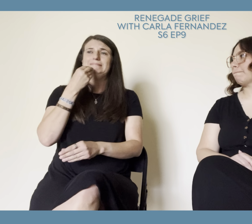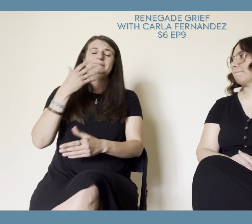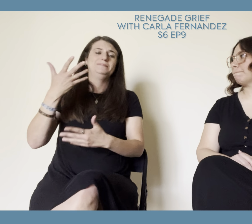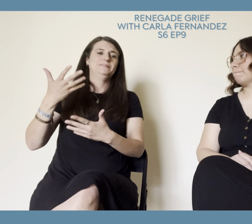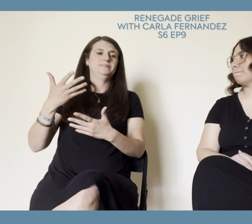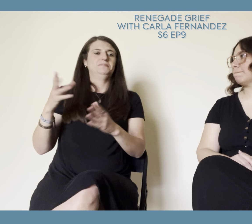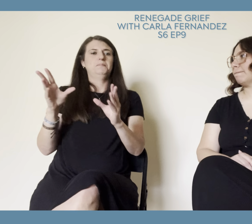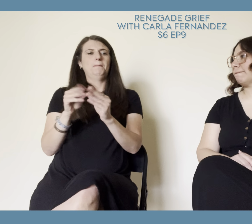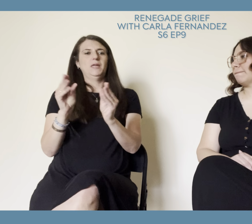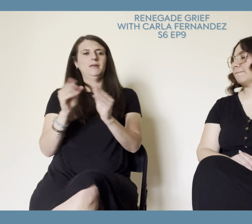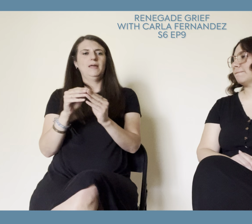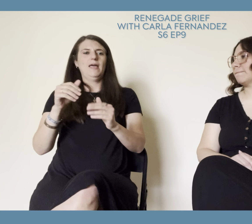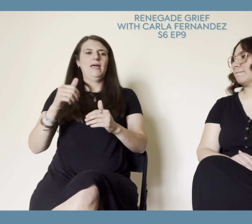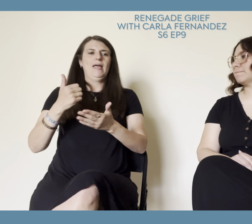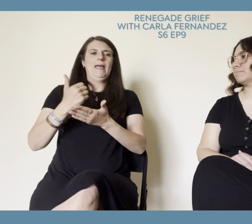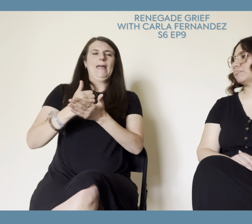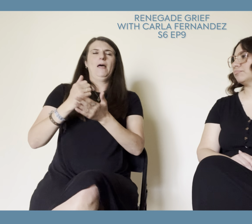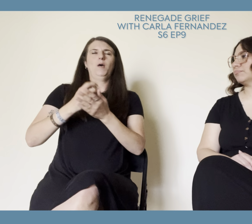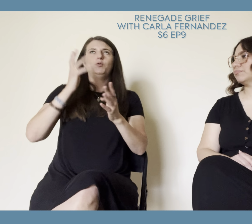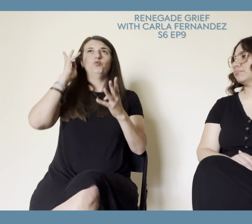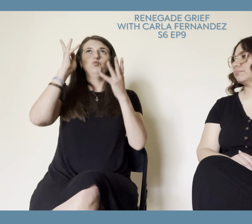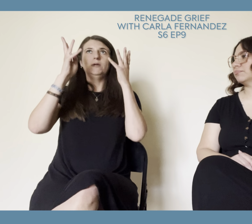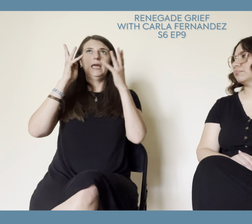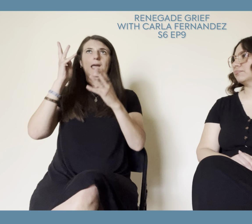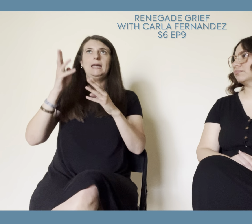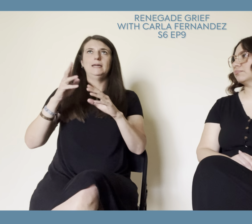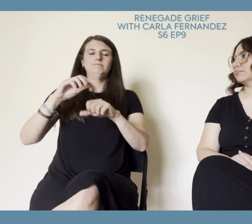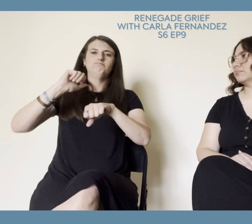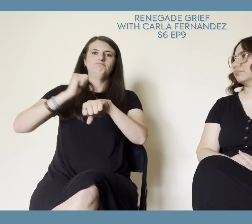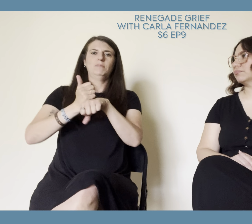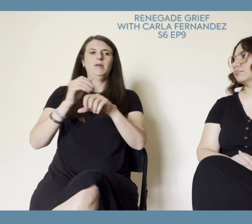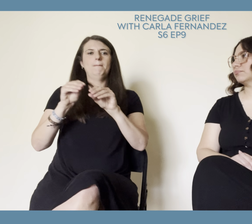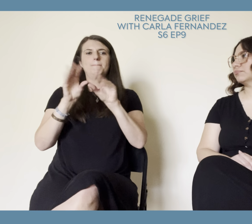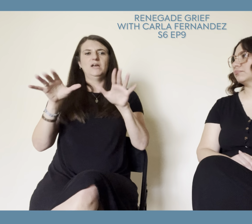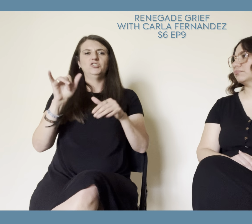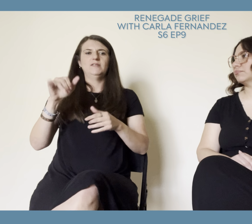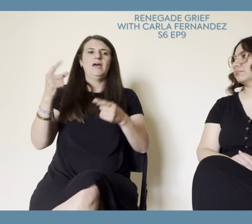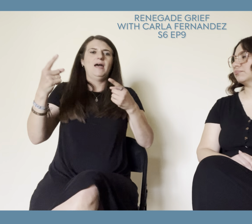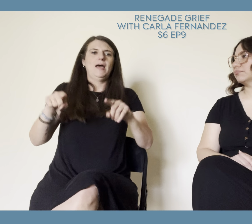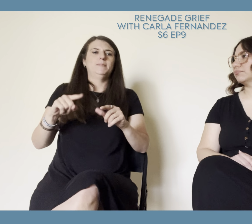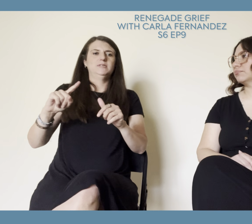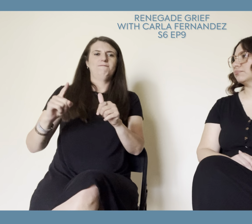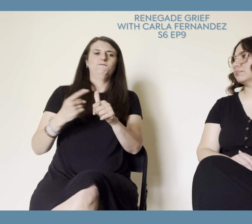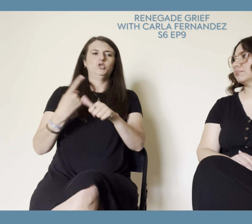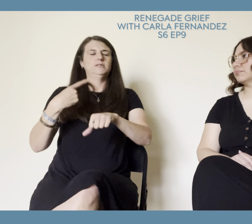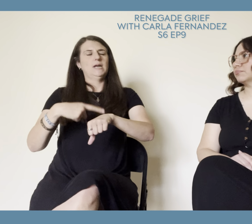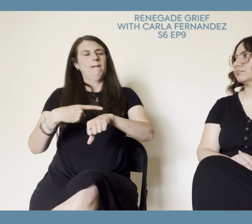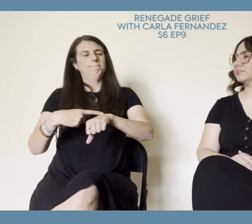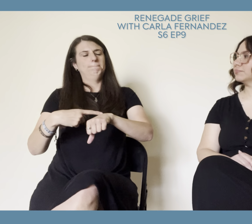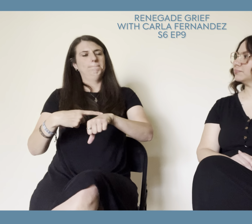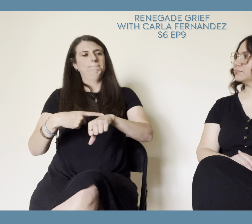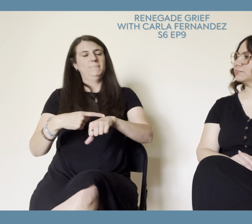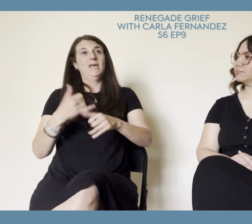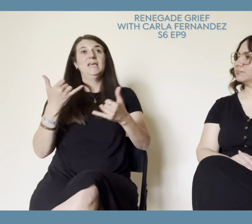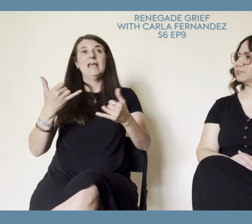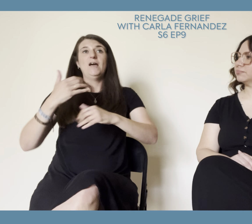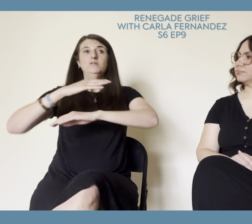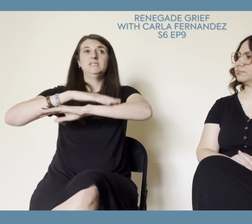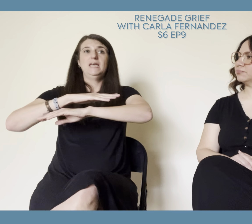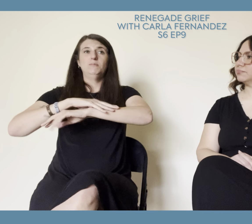help recreate the magic and the stickiness that happened in that first table. And there's now, tables in over 100 cities across